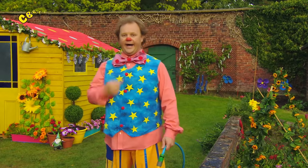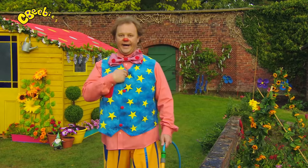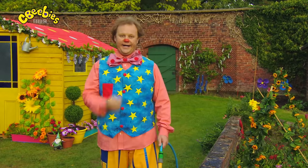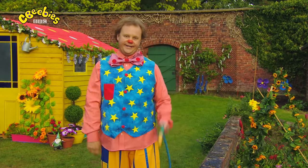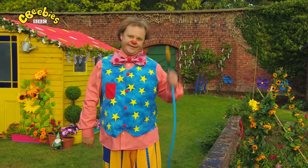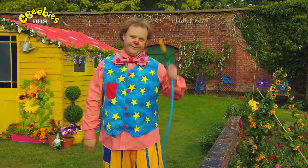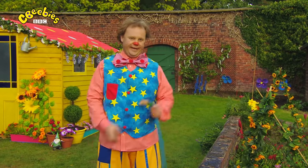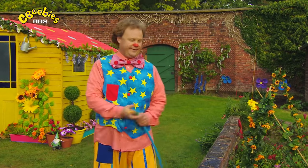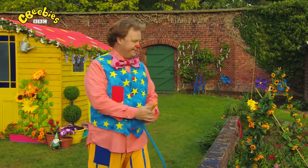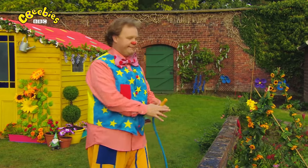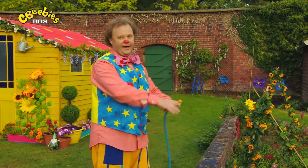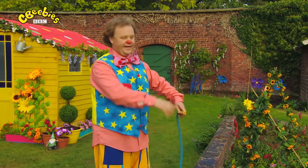i'll do it